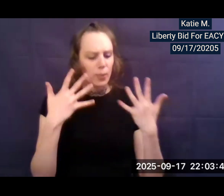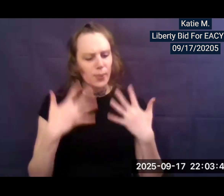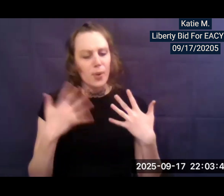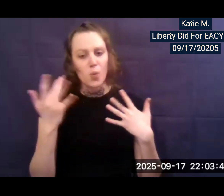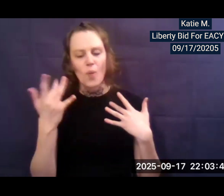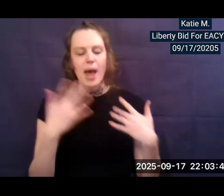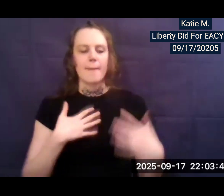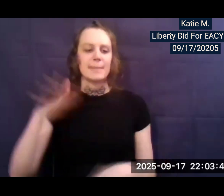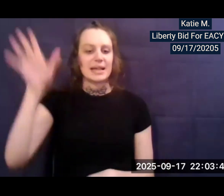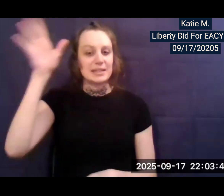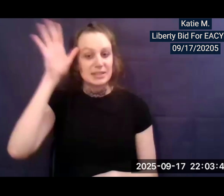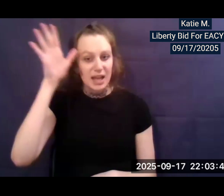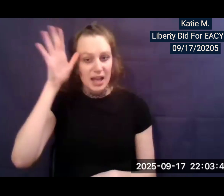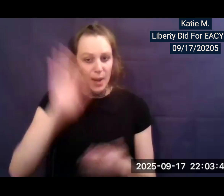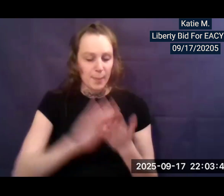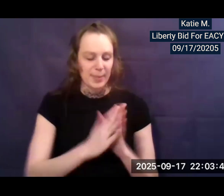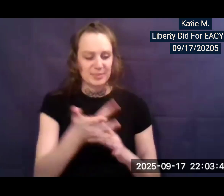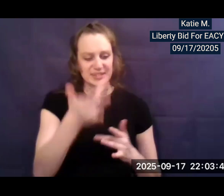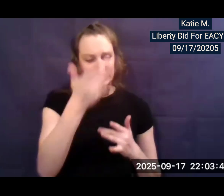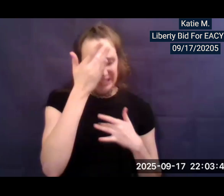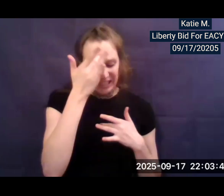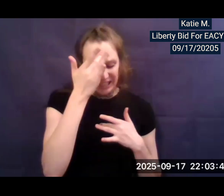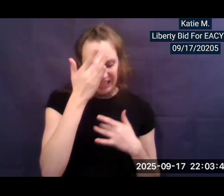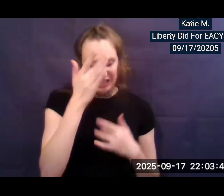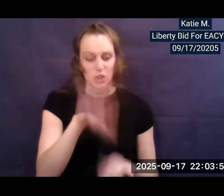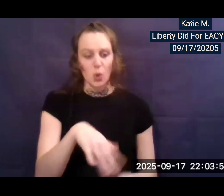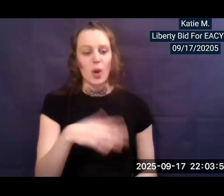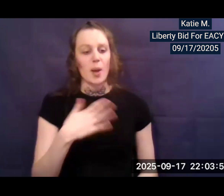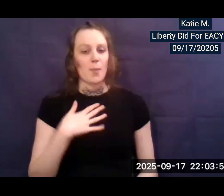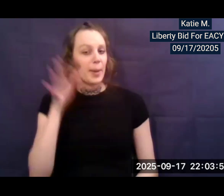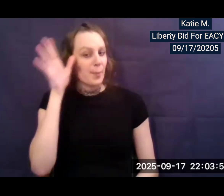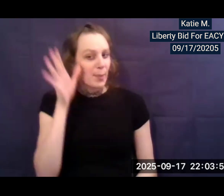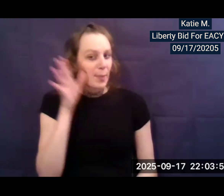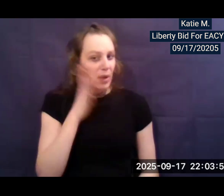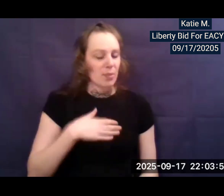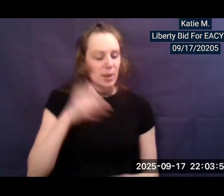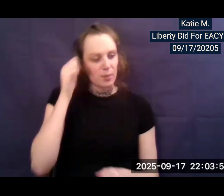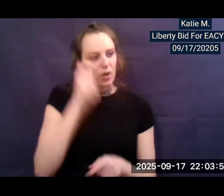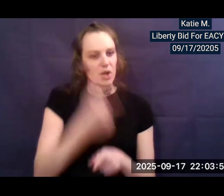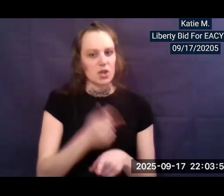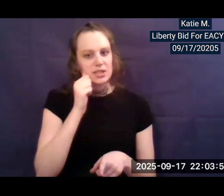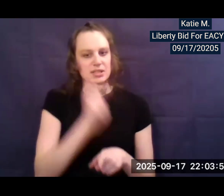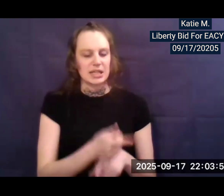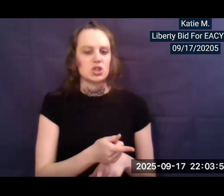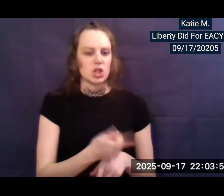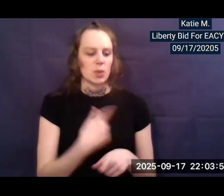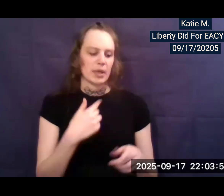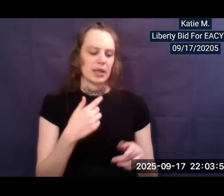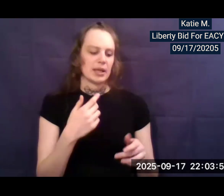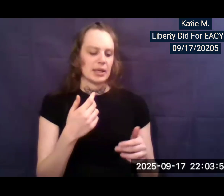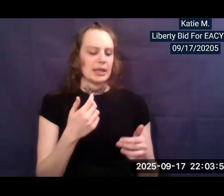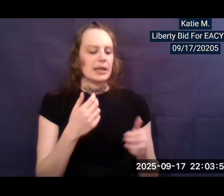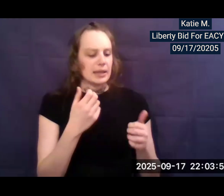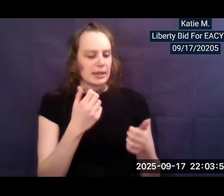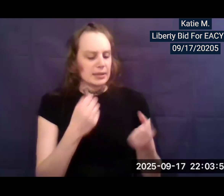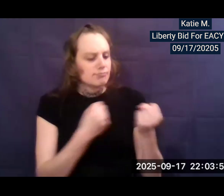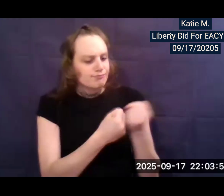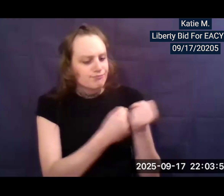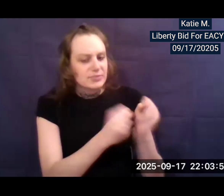because I was sober, I was able to be there for my parents and my siblings. I'm one of five, so I do have two other sisters. I have two sisters and